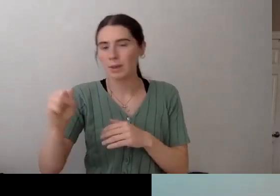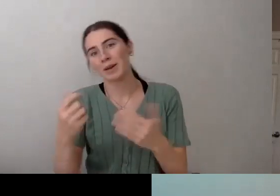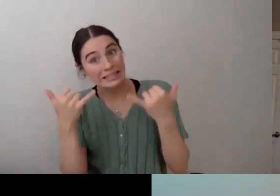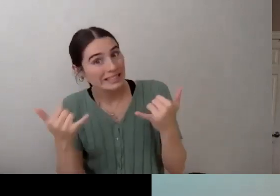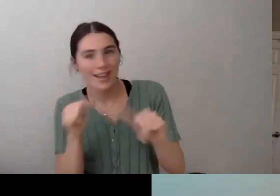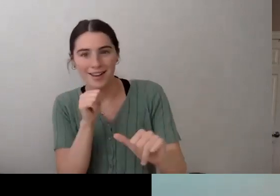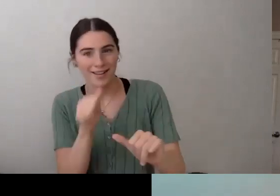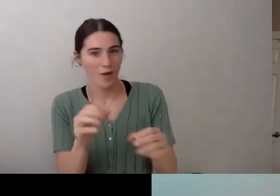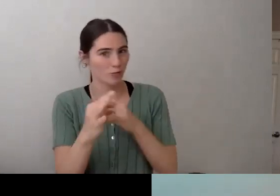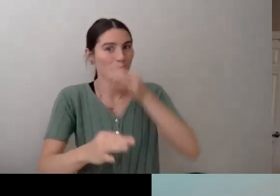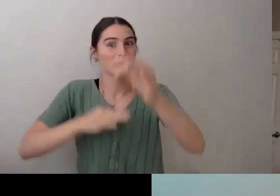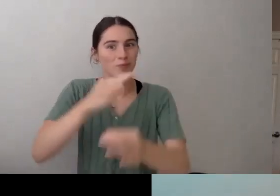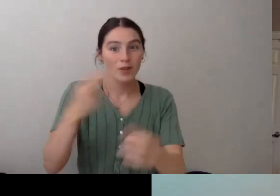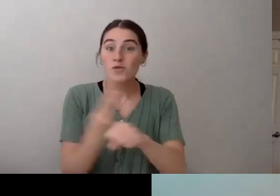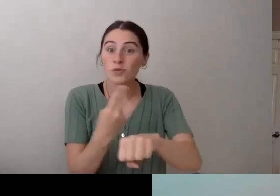Okay.